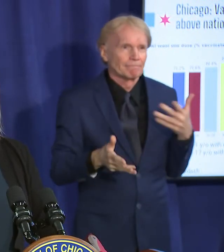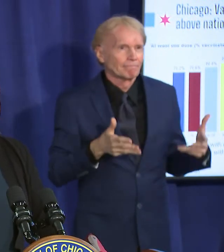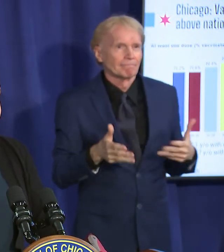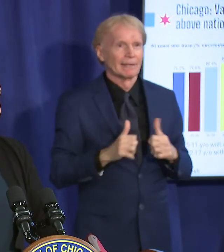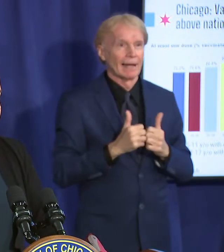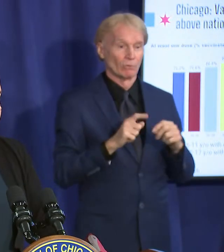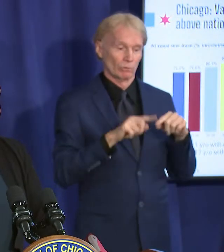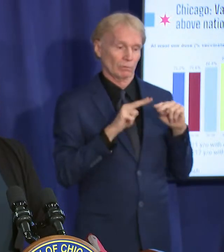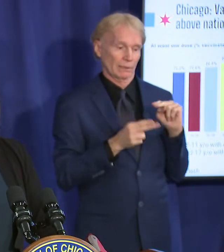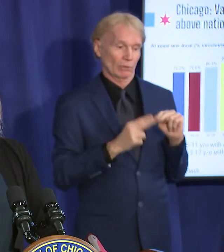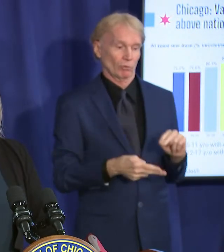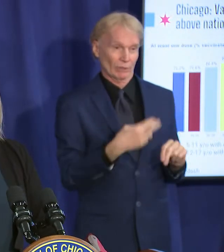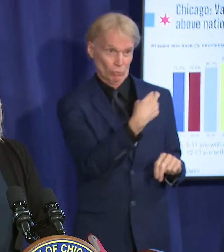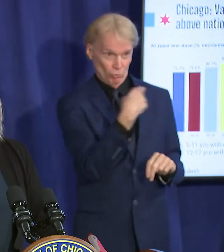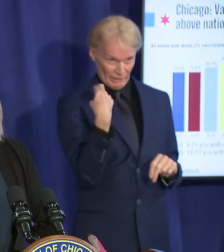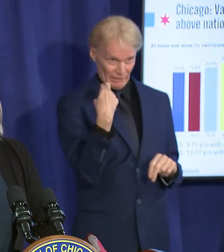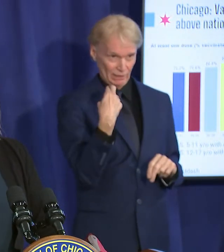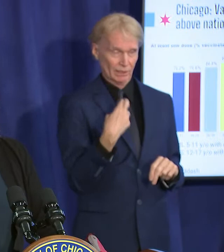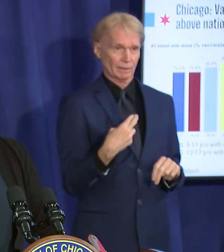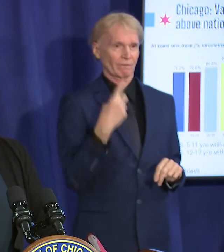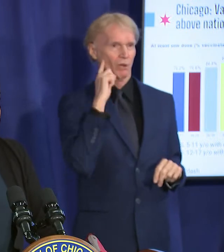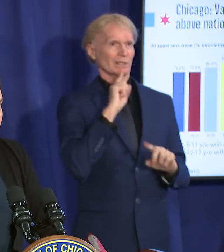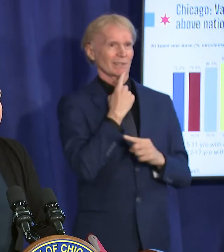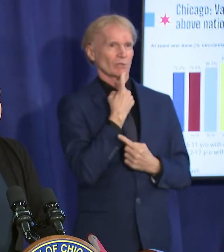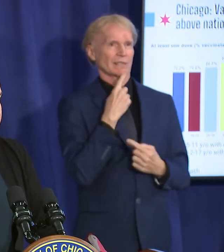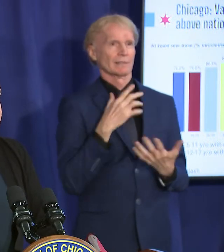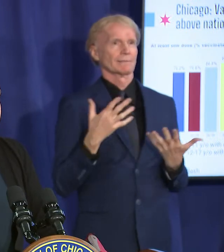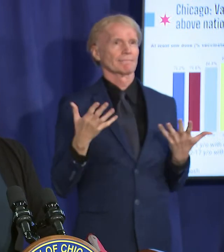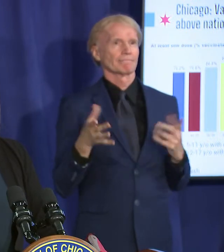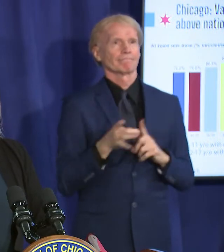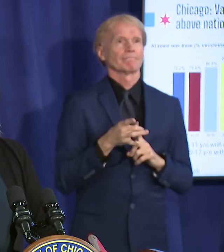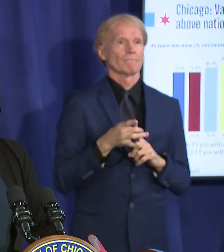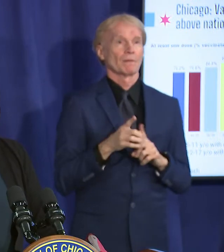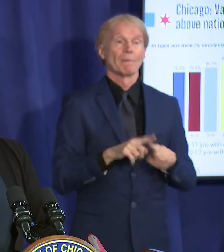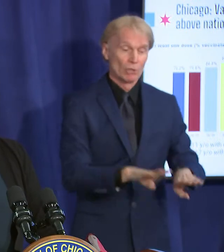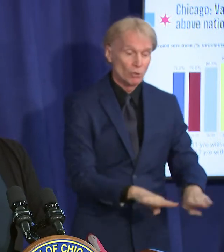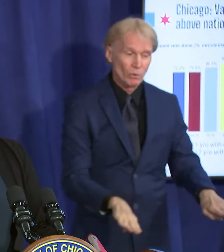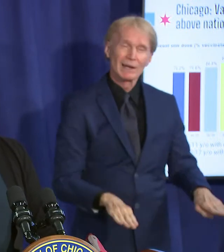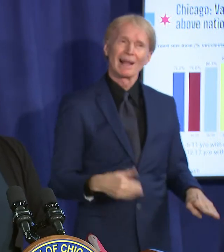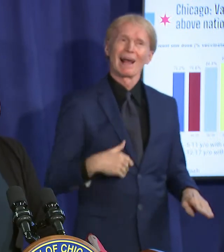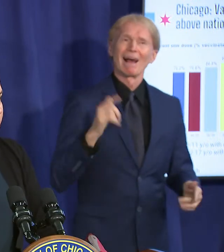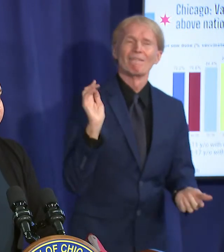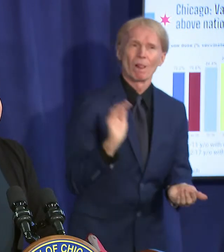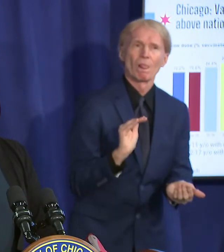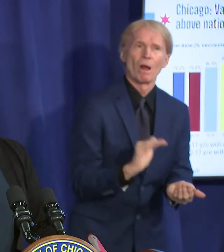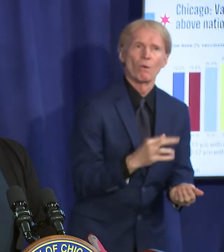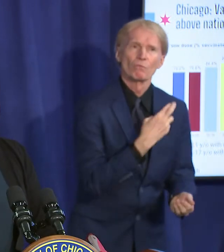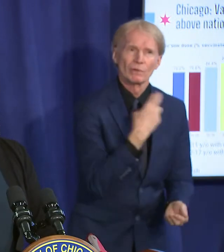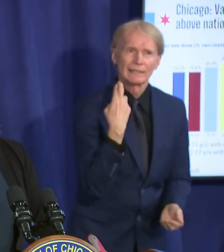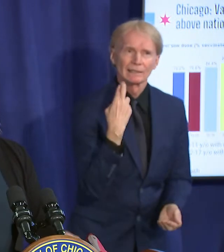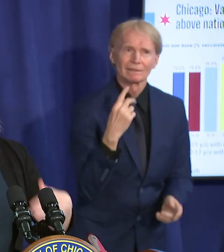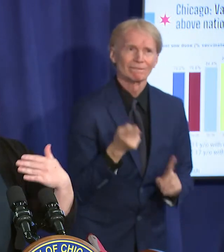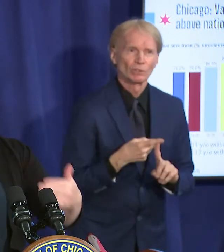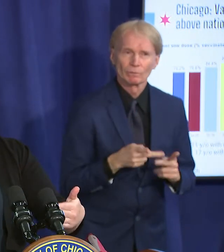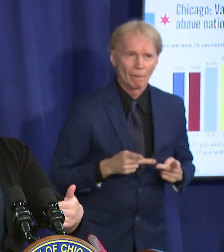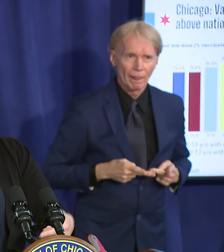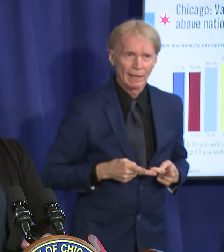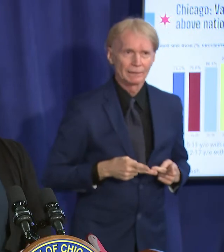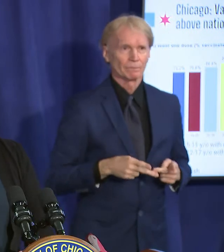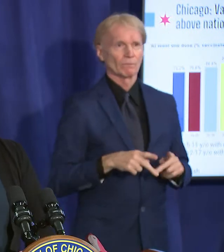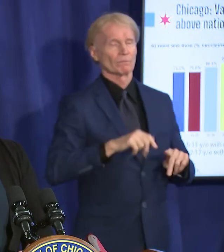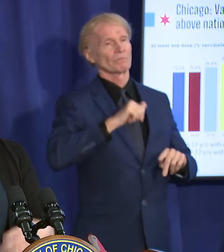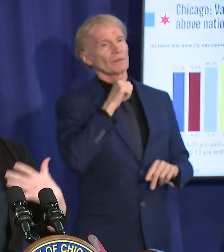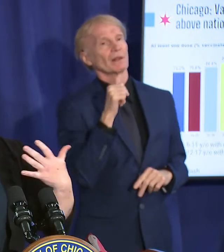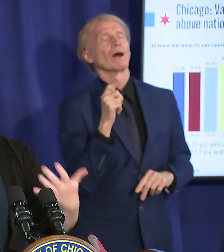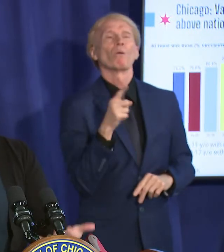of decreasing the risk for severe outcomes. Although those risks are lower among children, they are not zero. We know vaccination decreases not just the